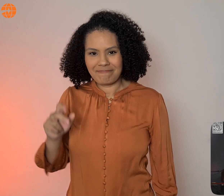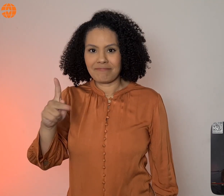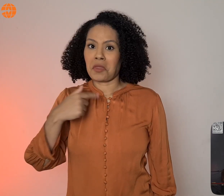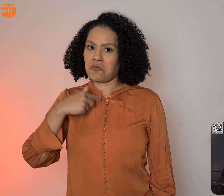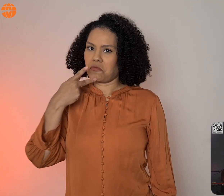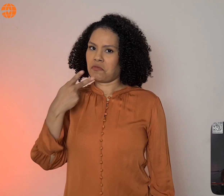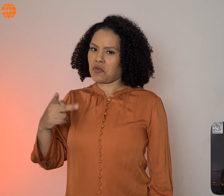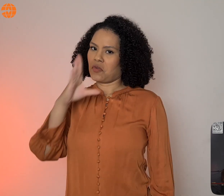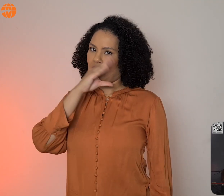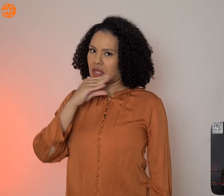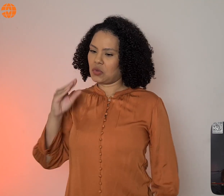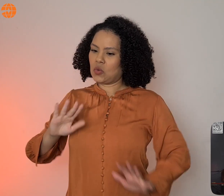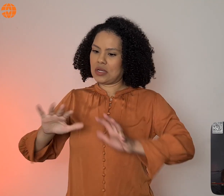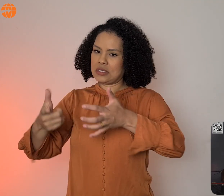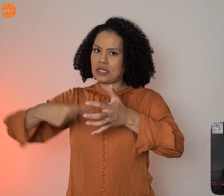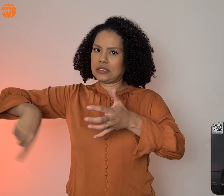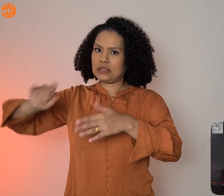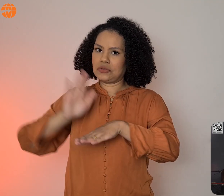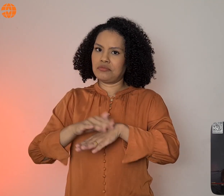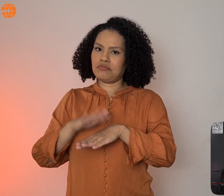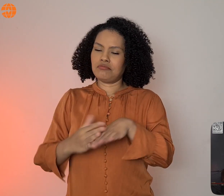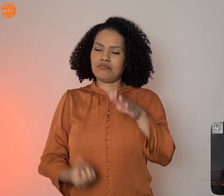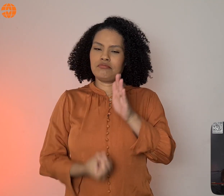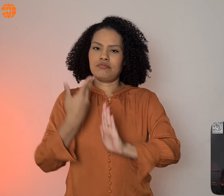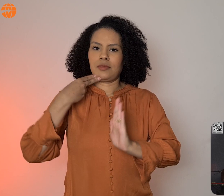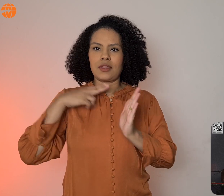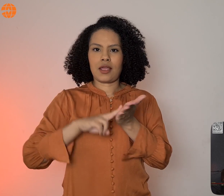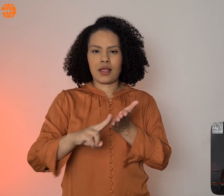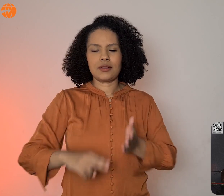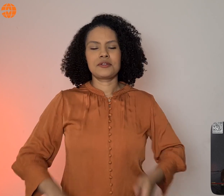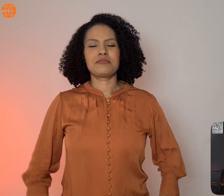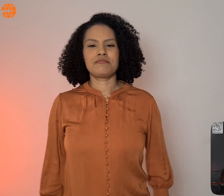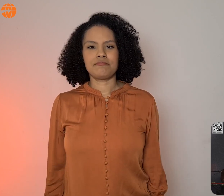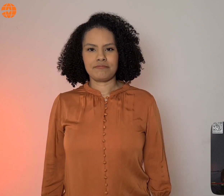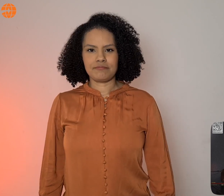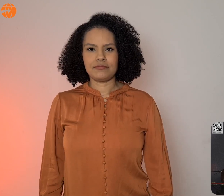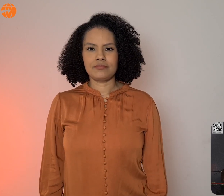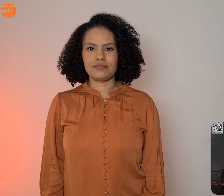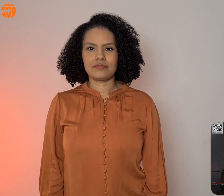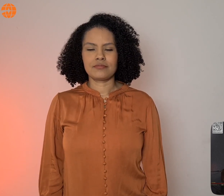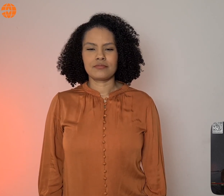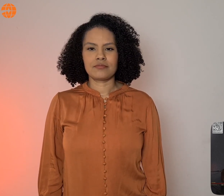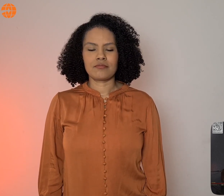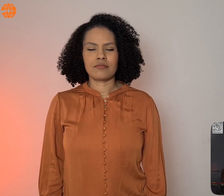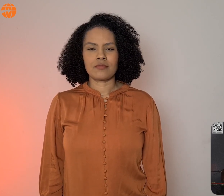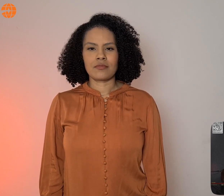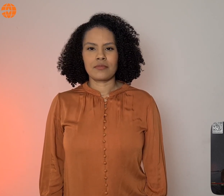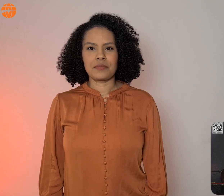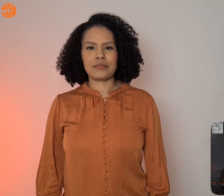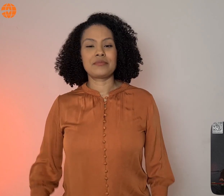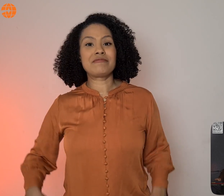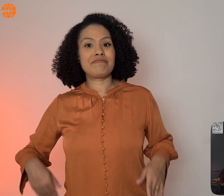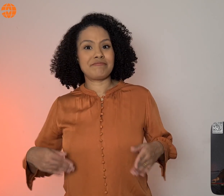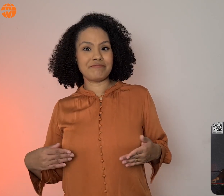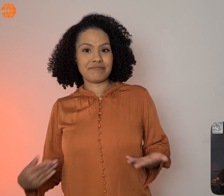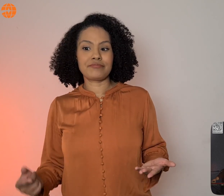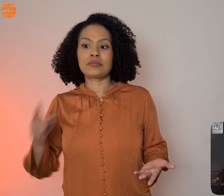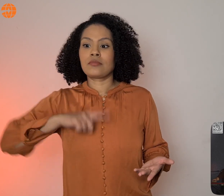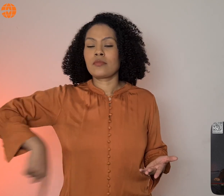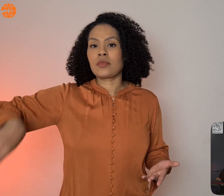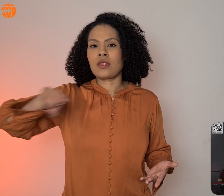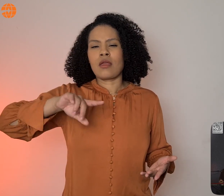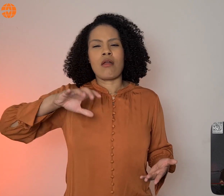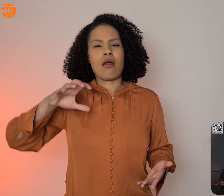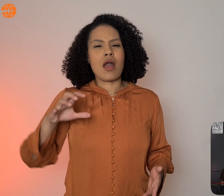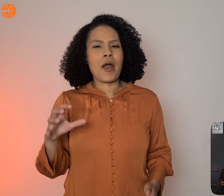know. Então escreva pensando no seu eu do futuro, alguma coisa que você precisa saber quando você estiver Because lá. all these kids had come, they